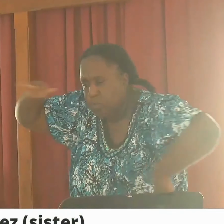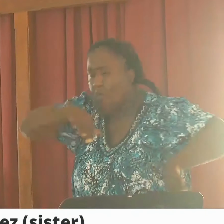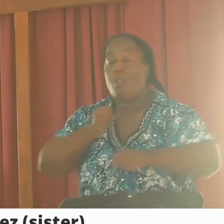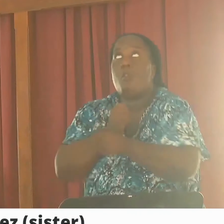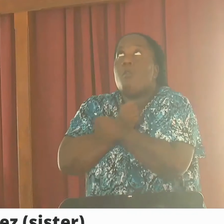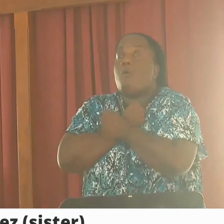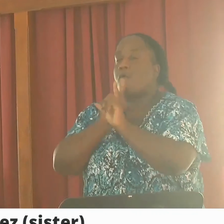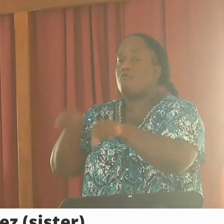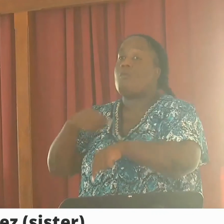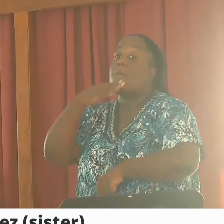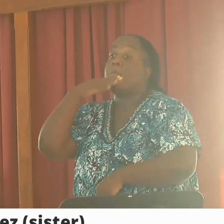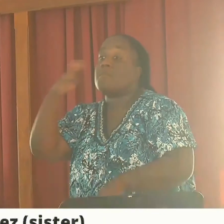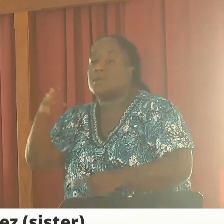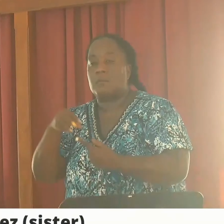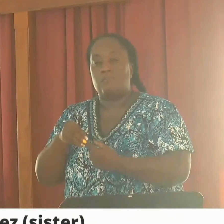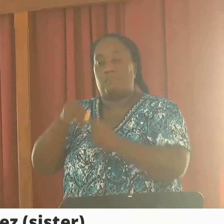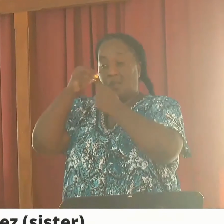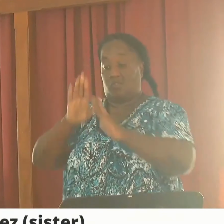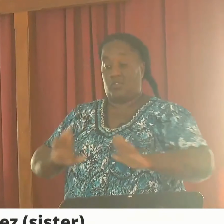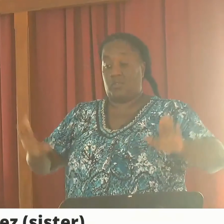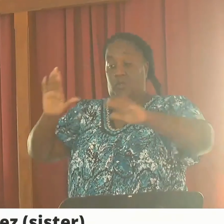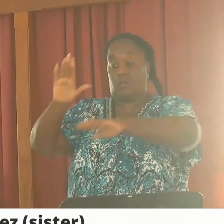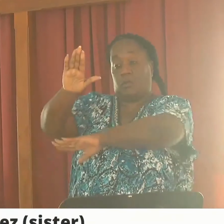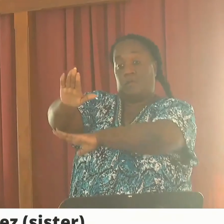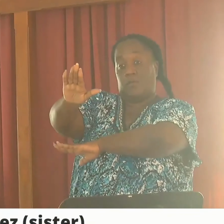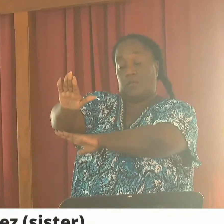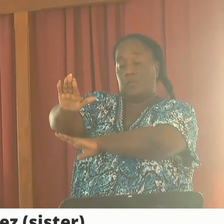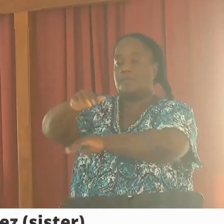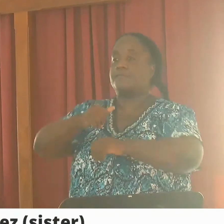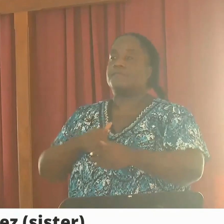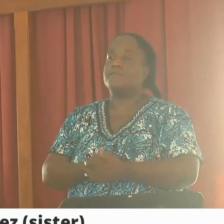going to the beach, especially on Sunday evenings.